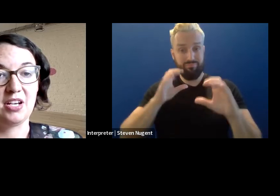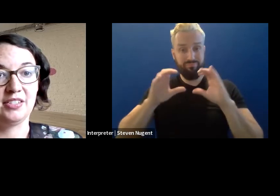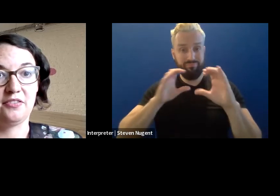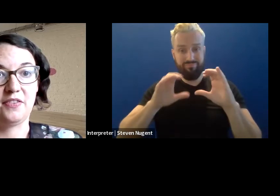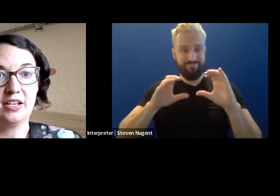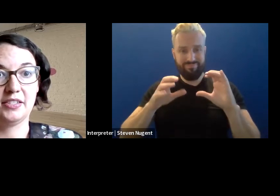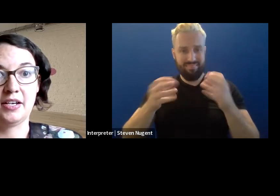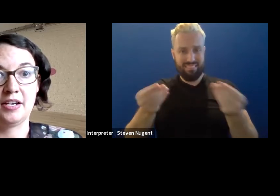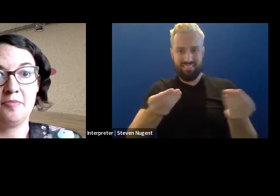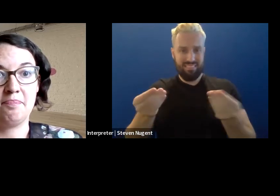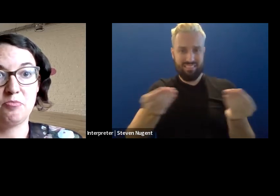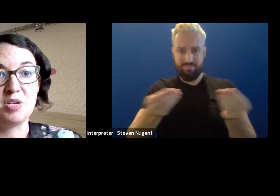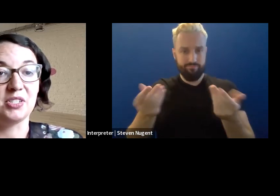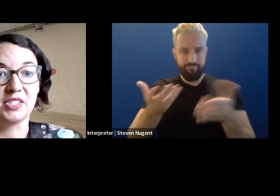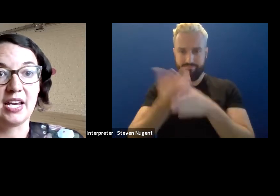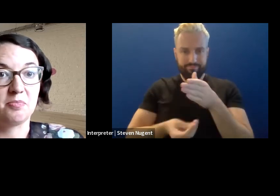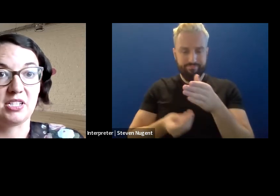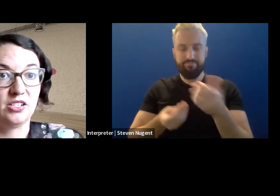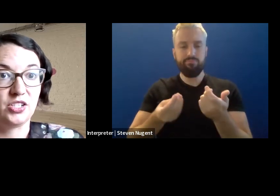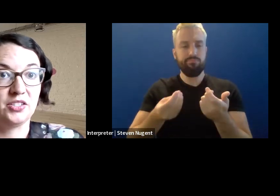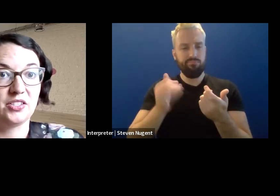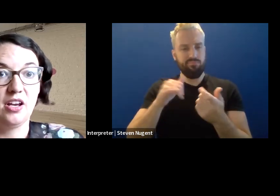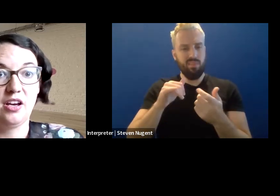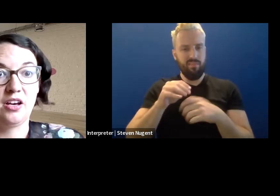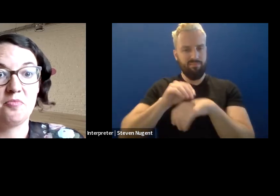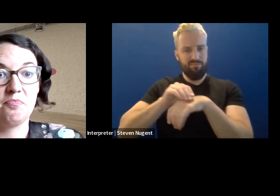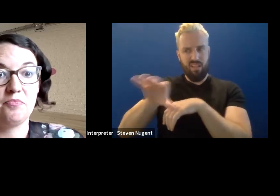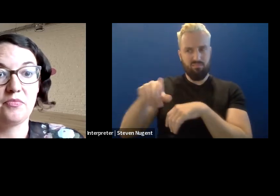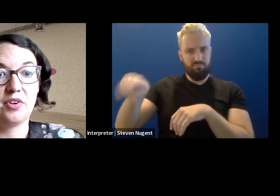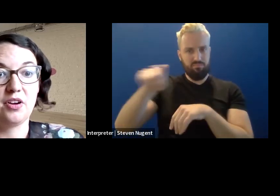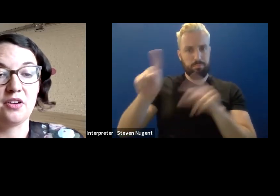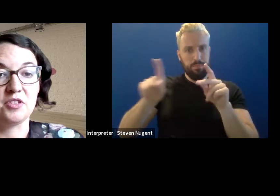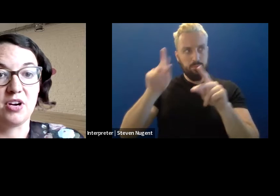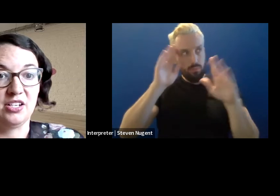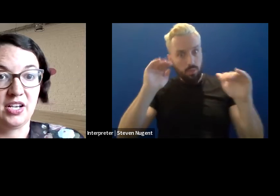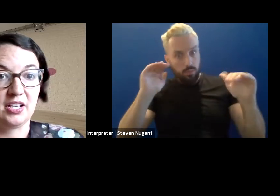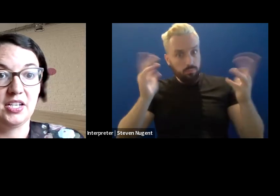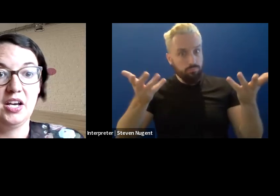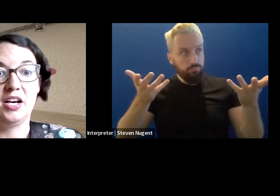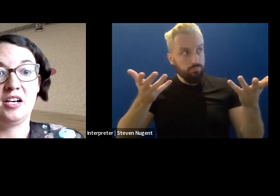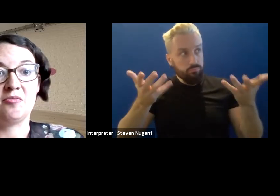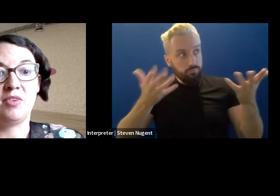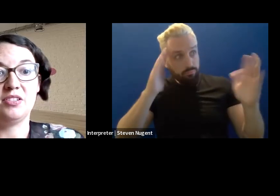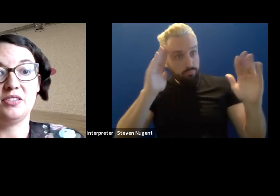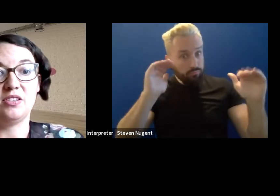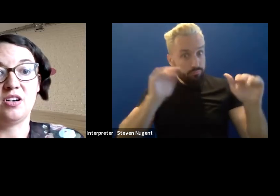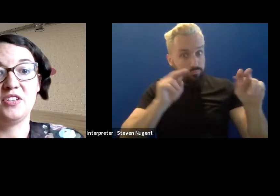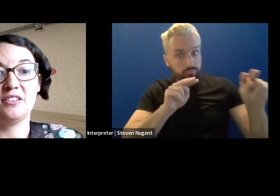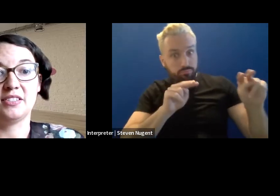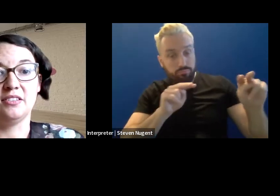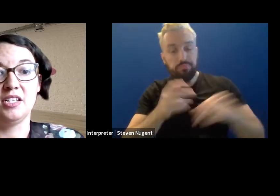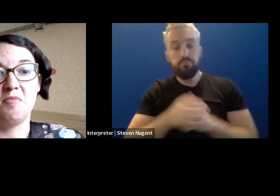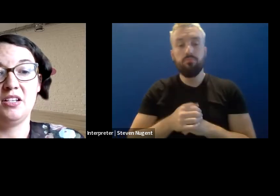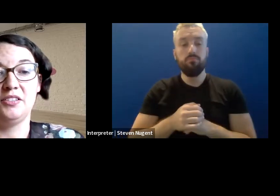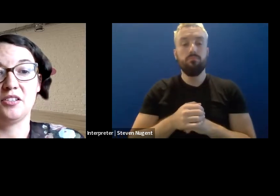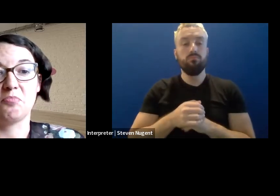barrier because it affects people's expectations of the project. Often